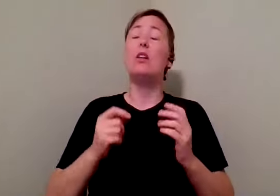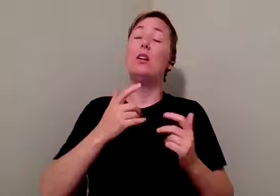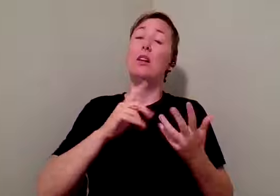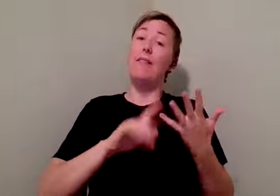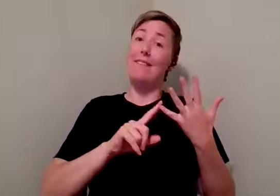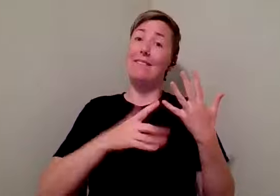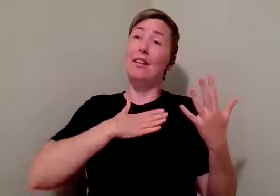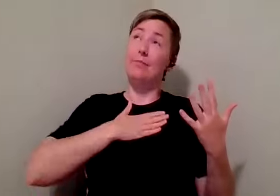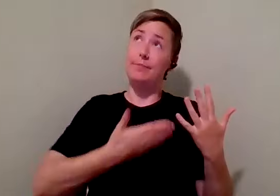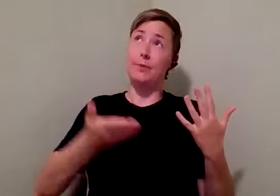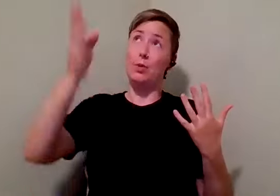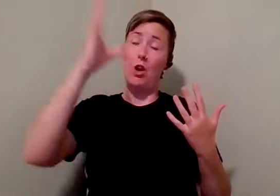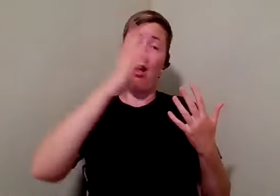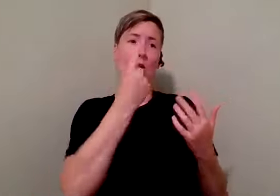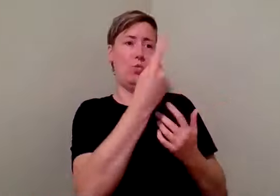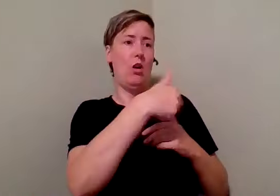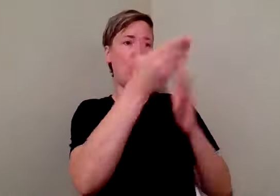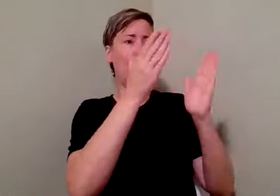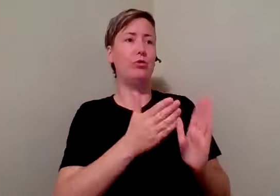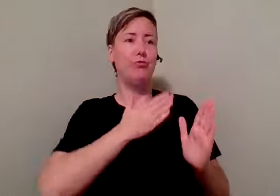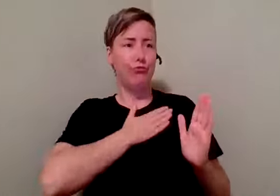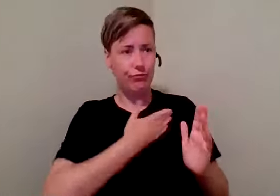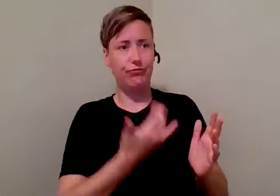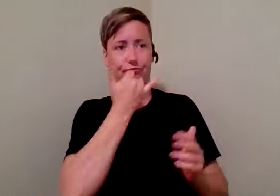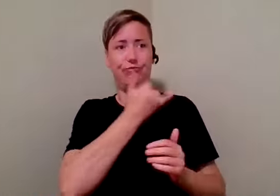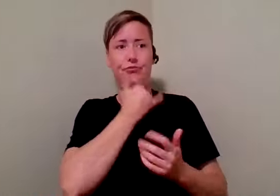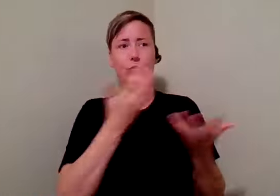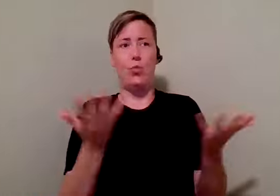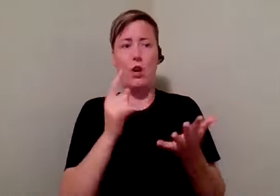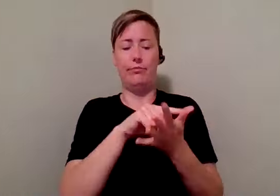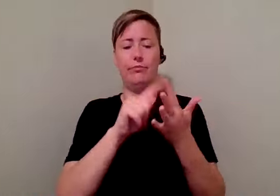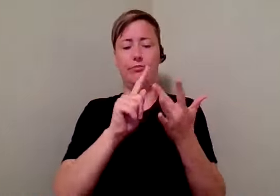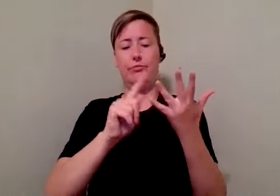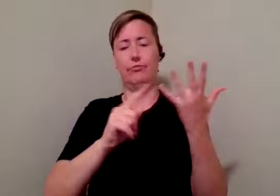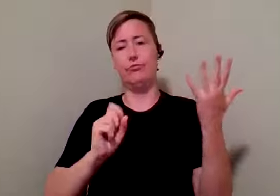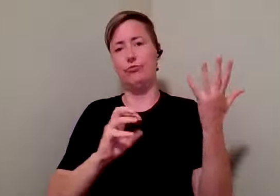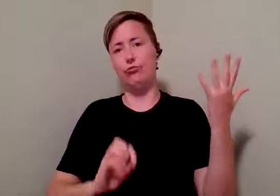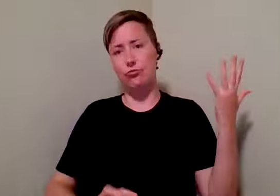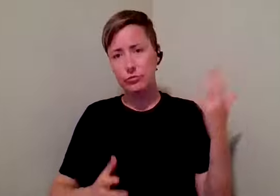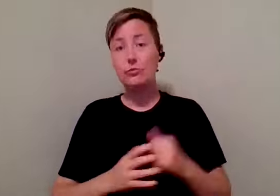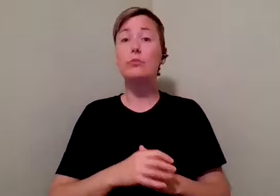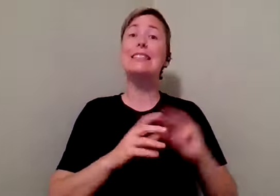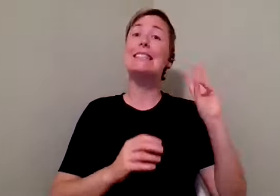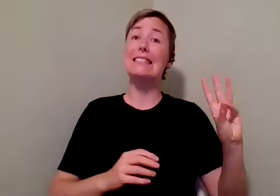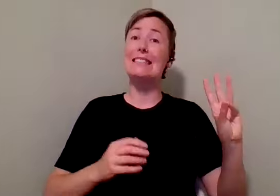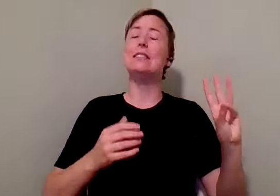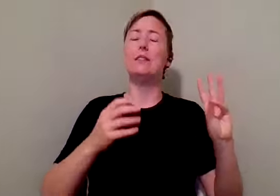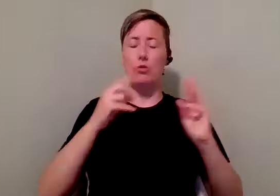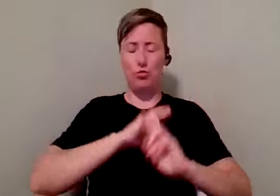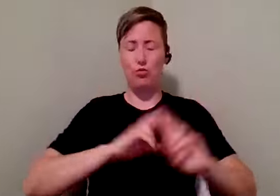and to another human being the exact nature of our wrongs. 6, we're entirely ready to have God remove all these